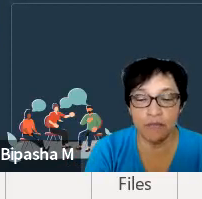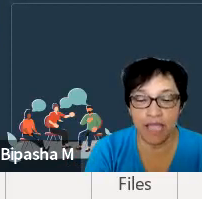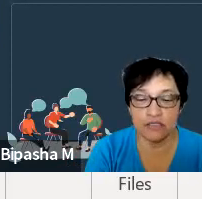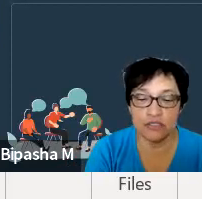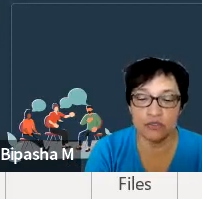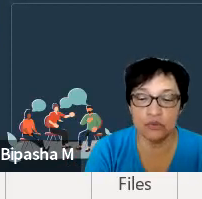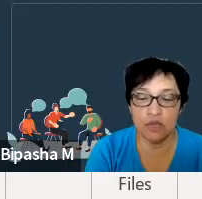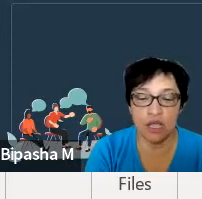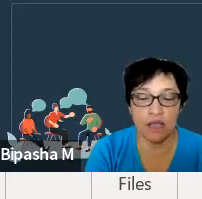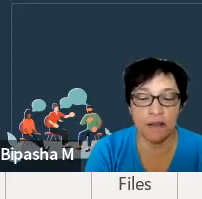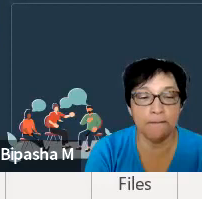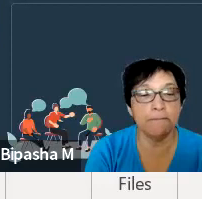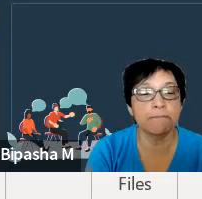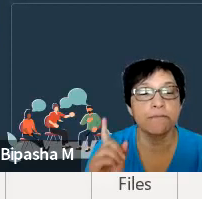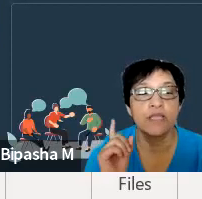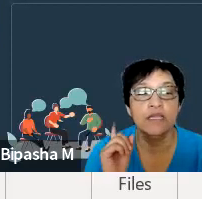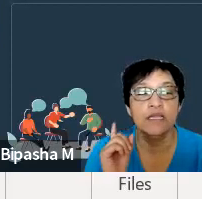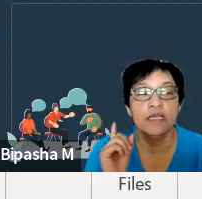to come back to